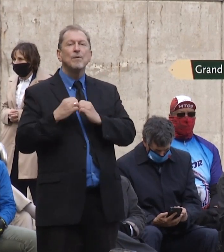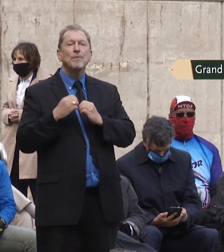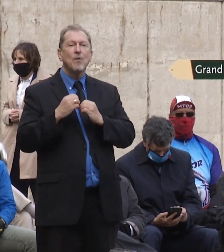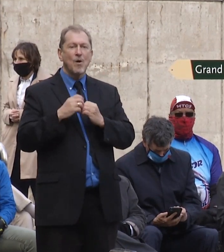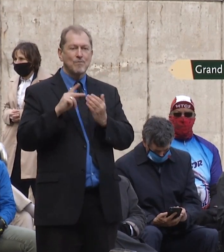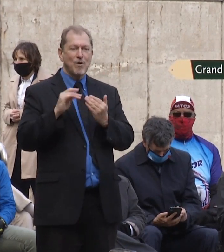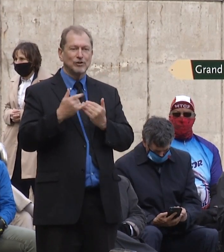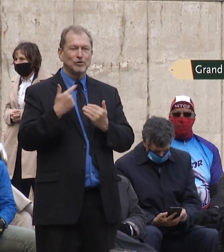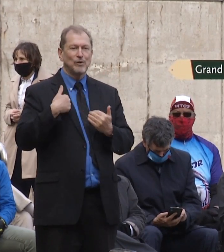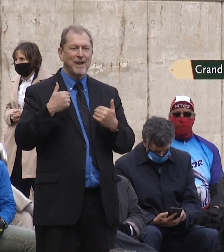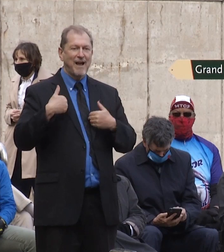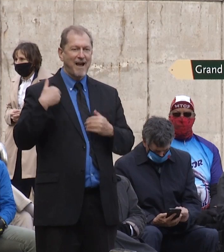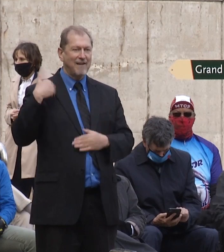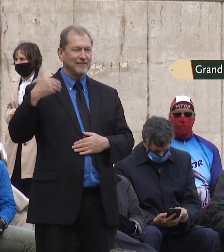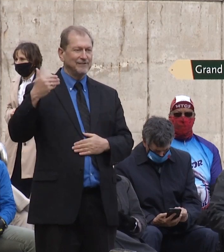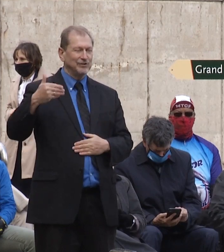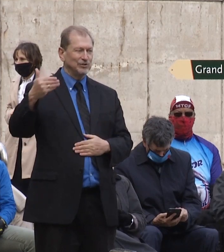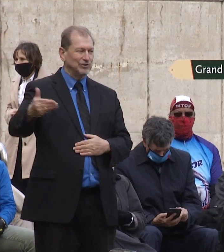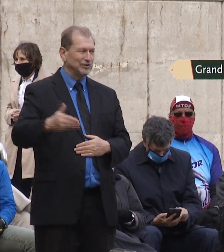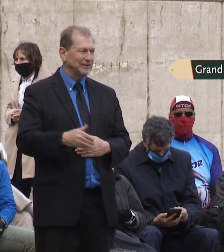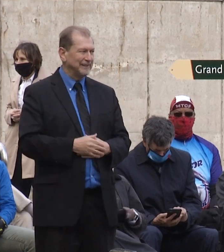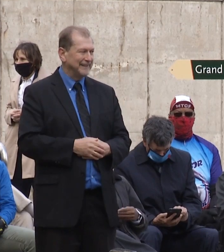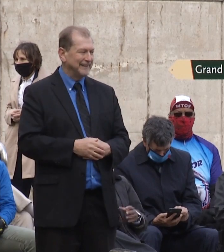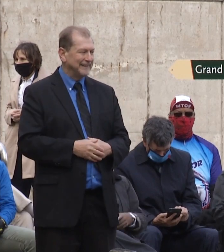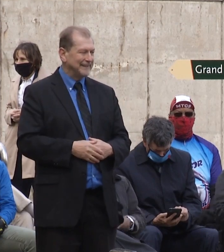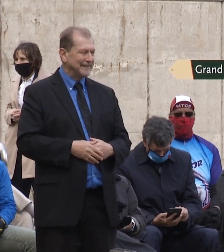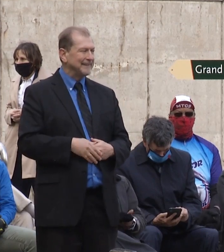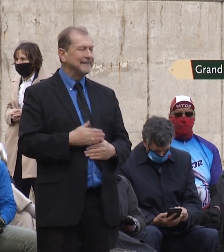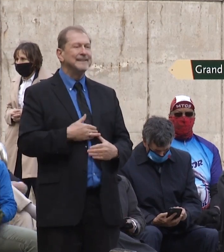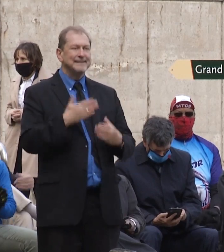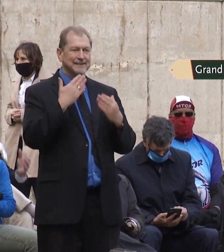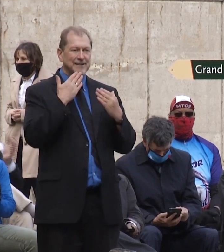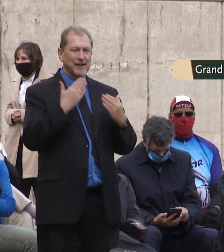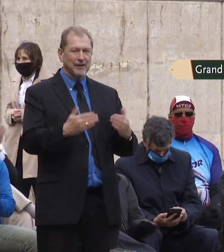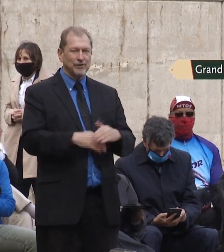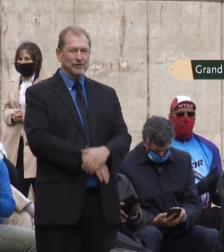to come. With that, thank you for having me here today. Thank you.